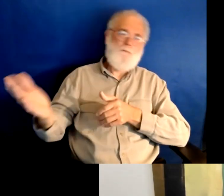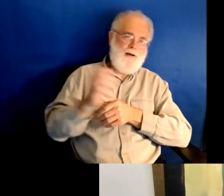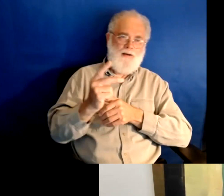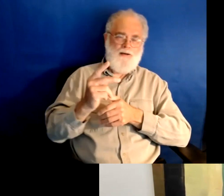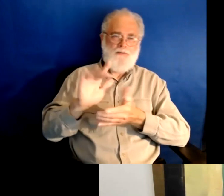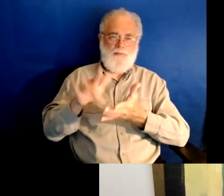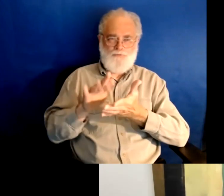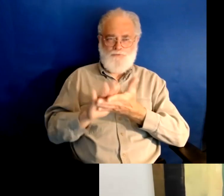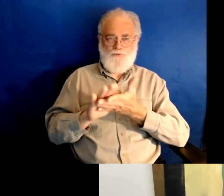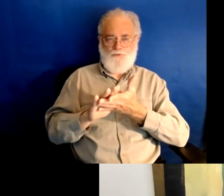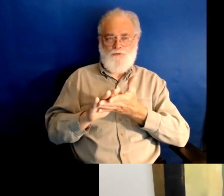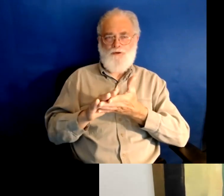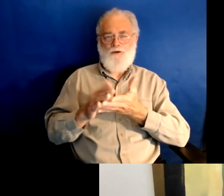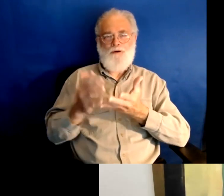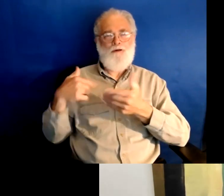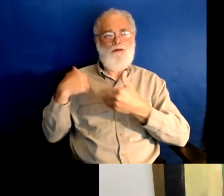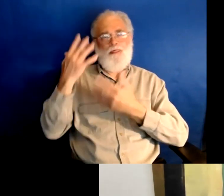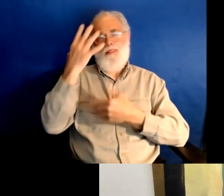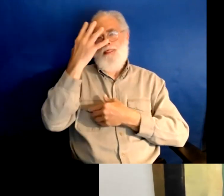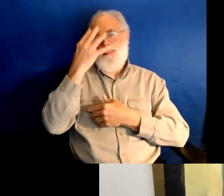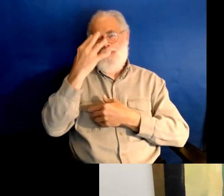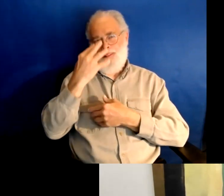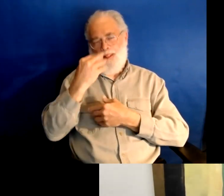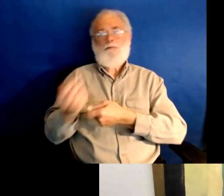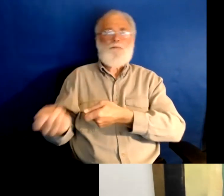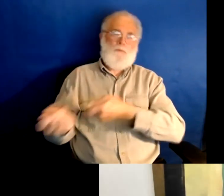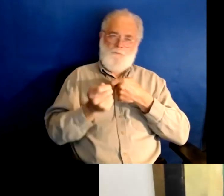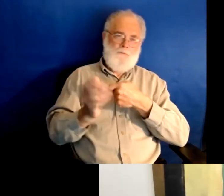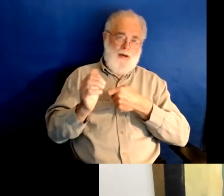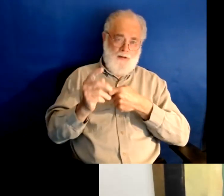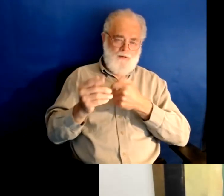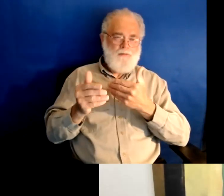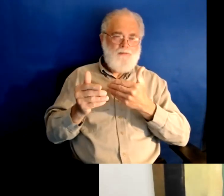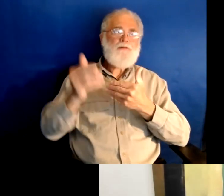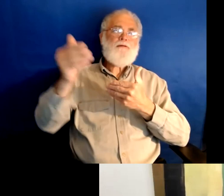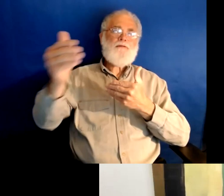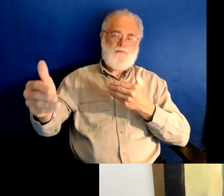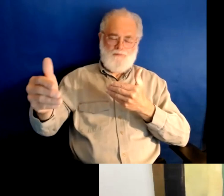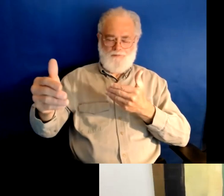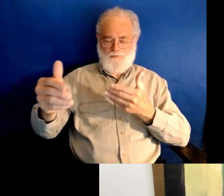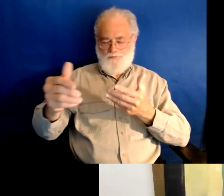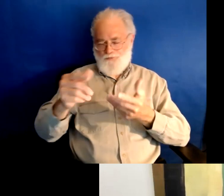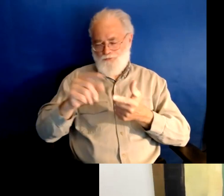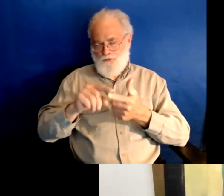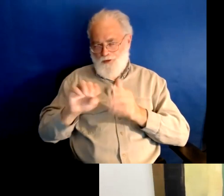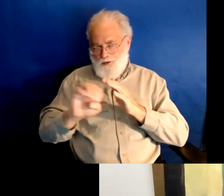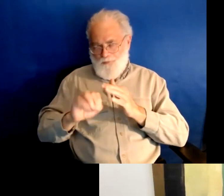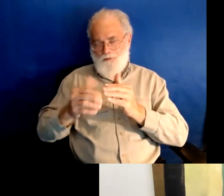math will expand. And then we'll go to middle school, you know, and then we'll pull them back